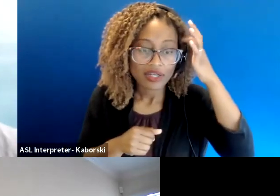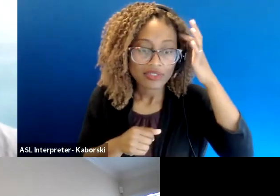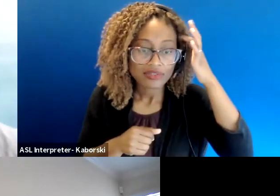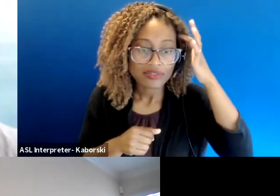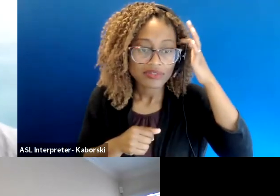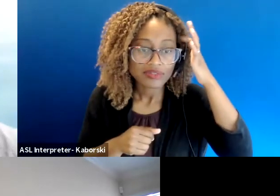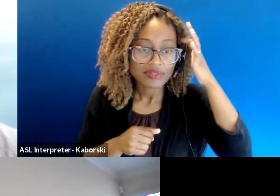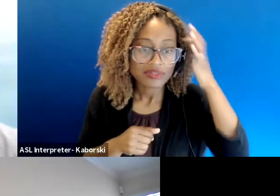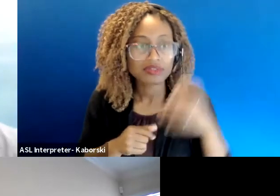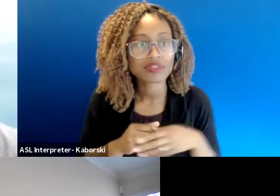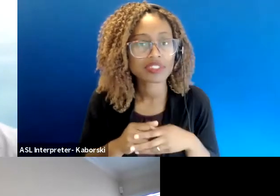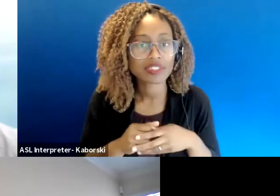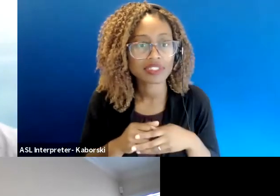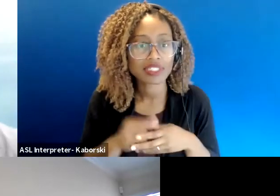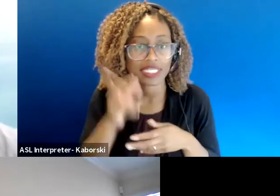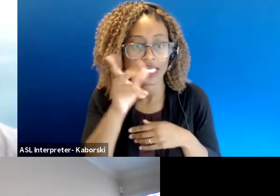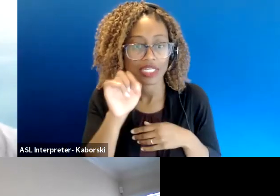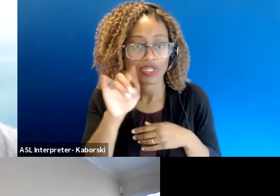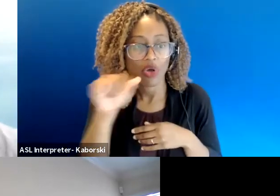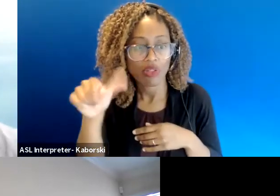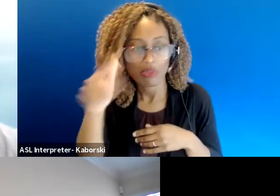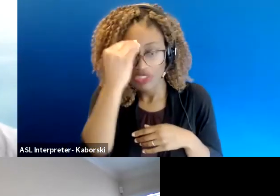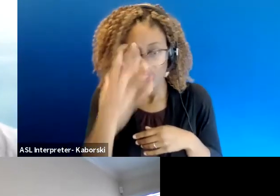thing. Hold on one